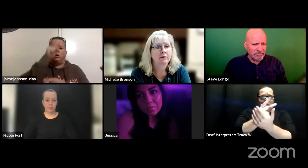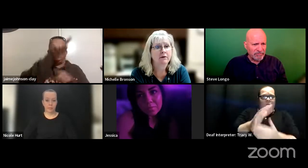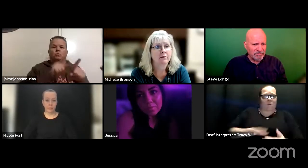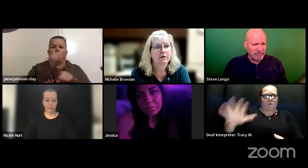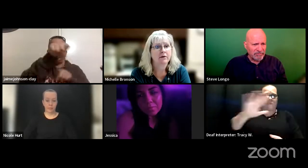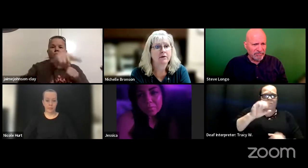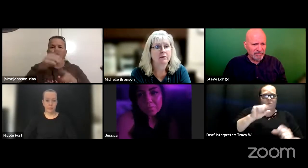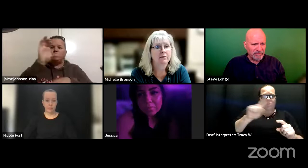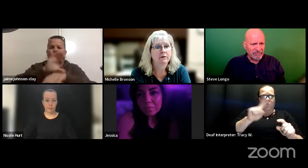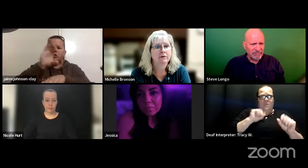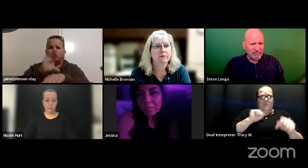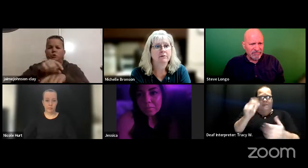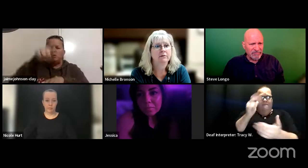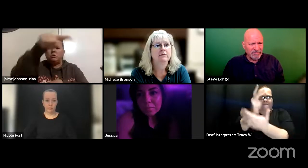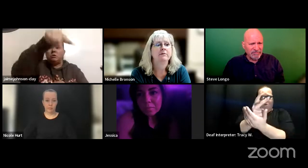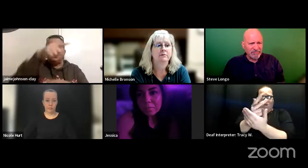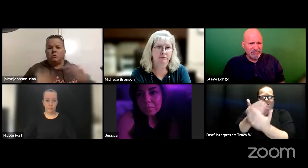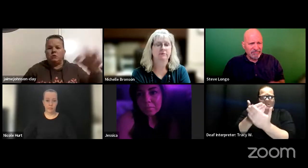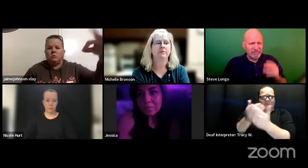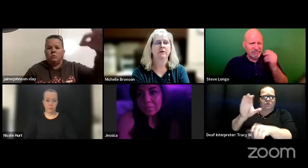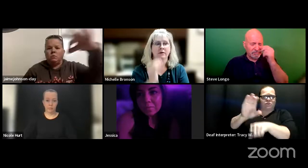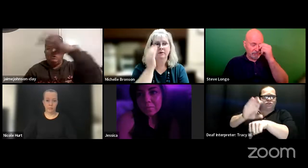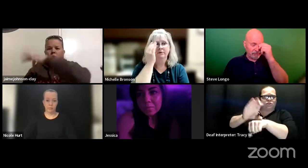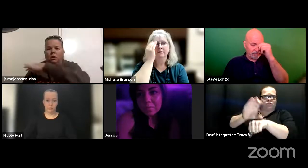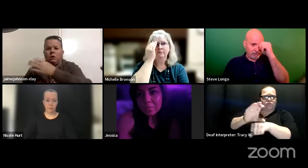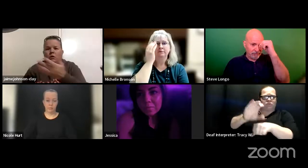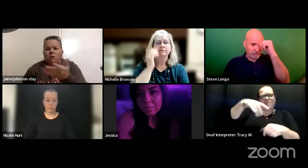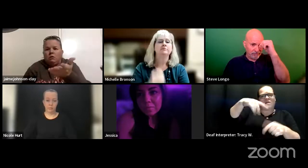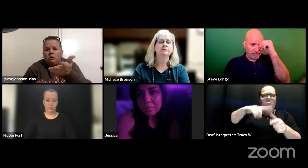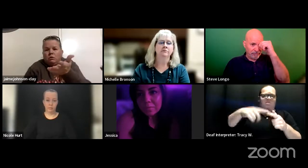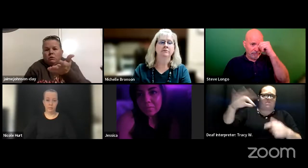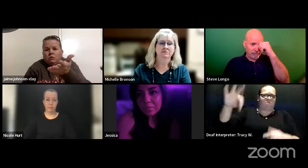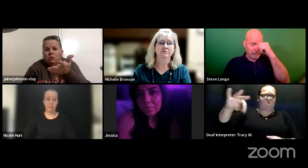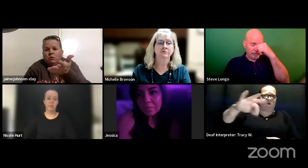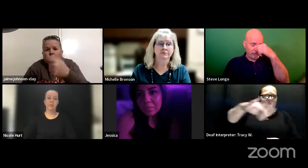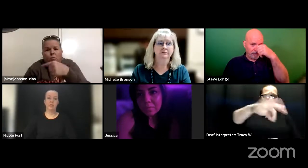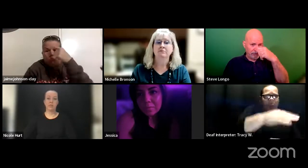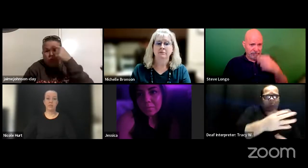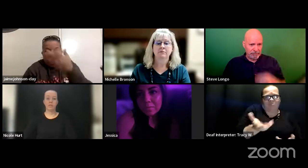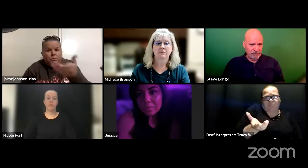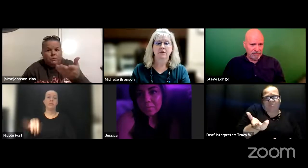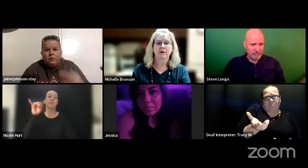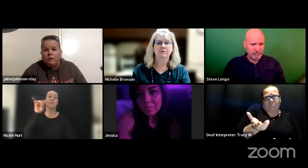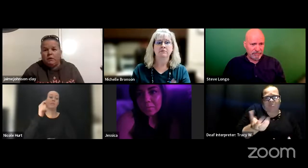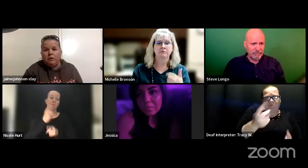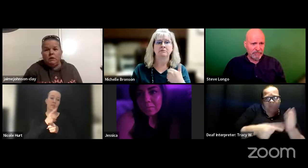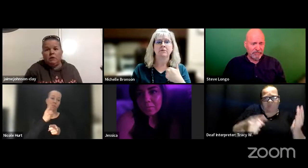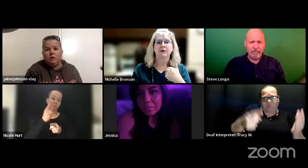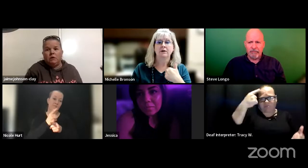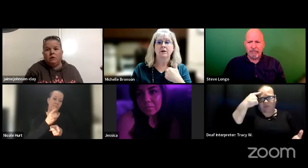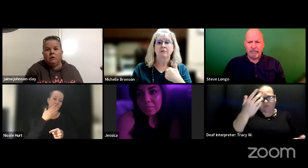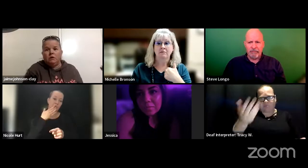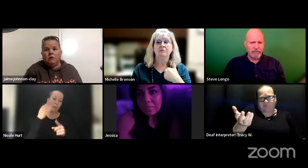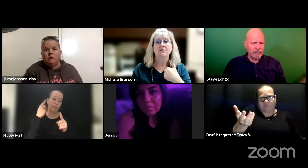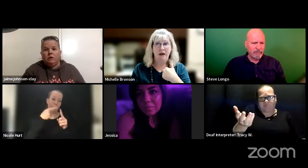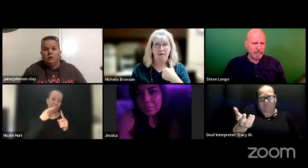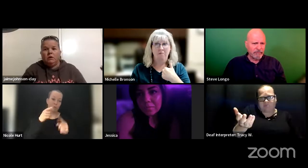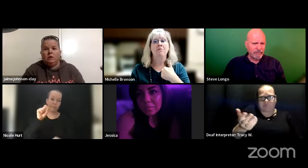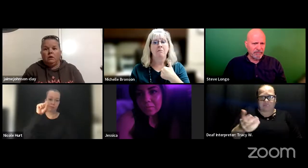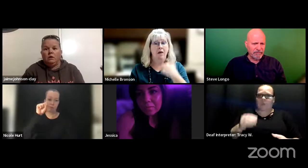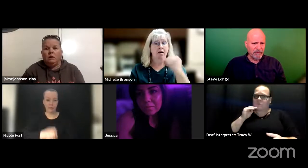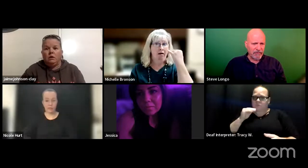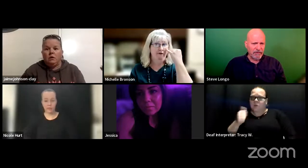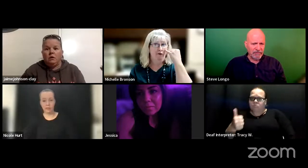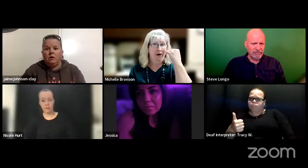Jamie. And if parking is full, there is a church not far that people can park across the street for those that are able